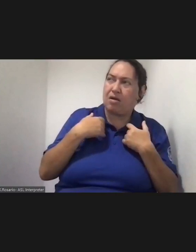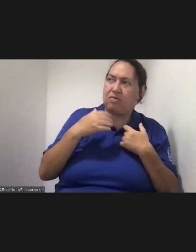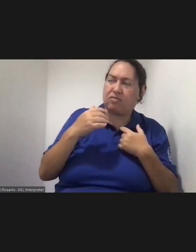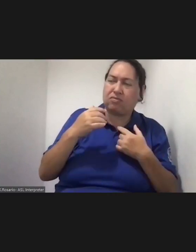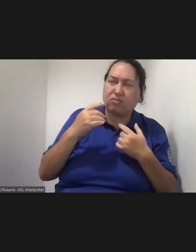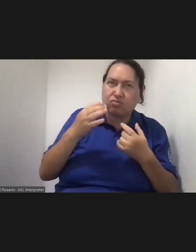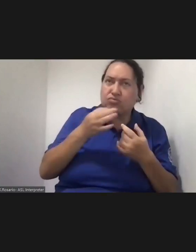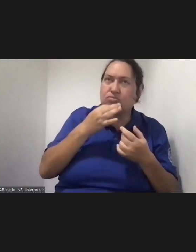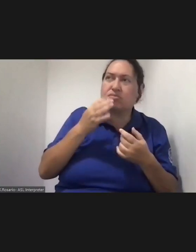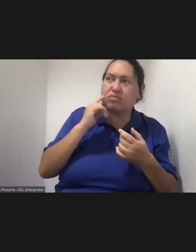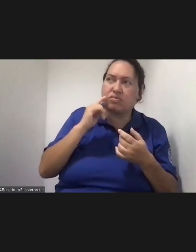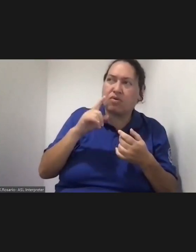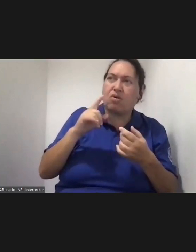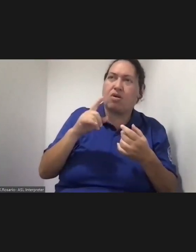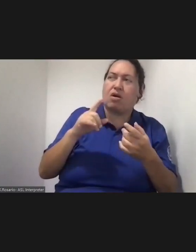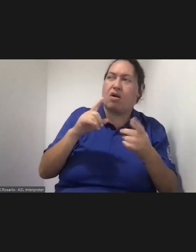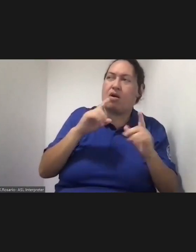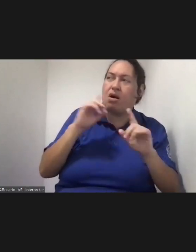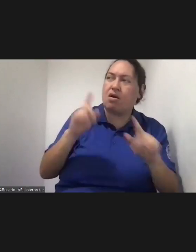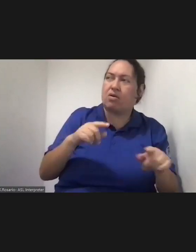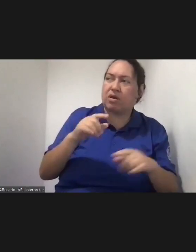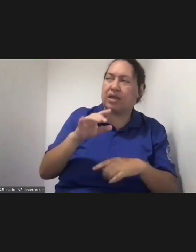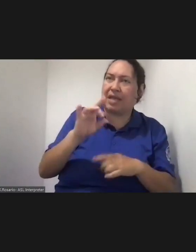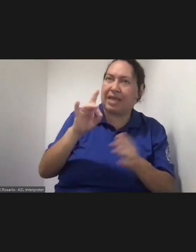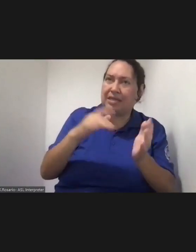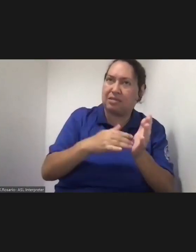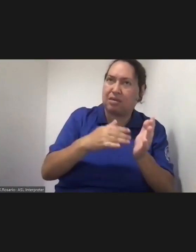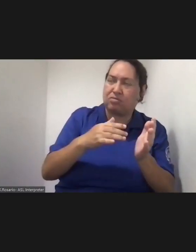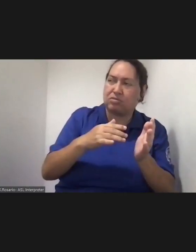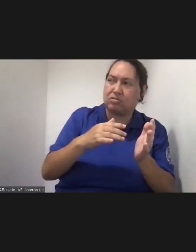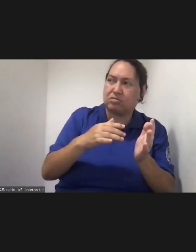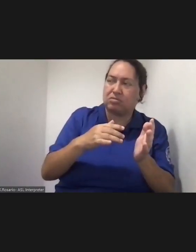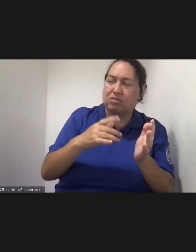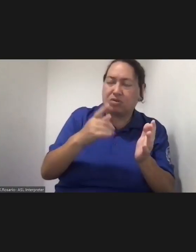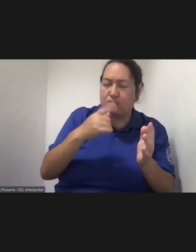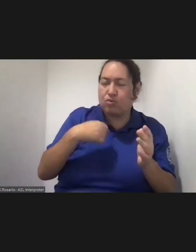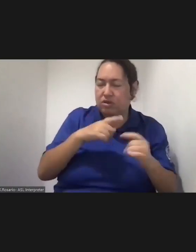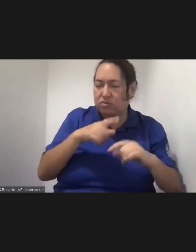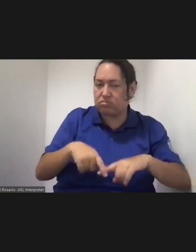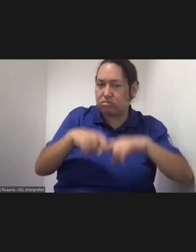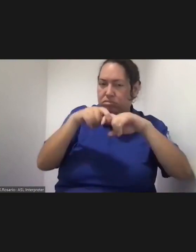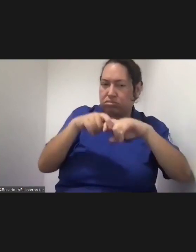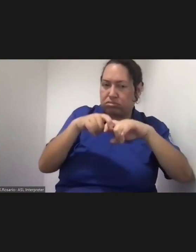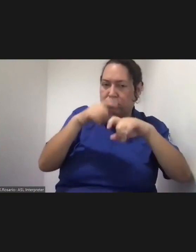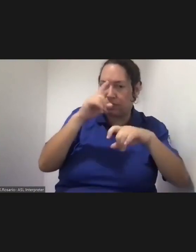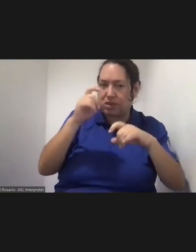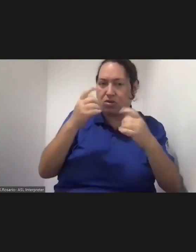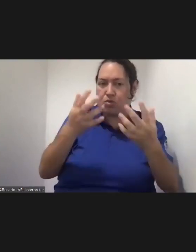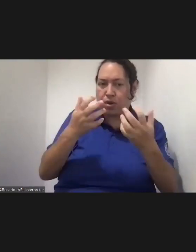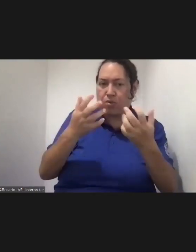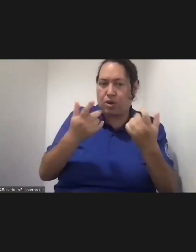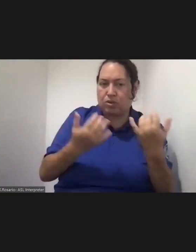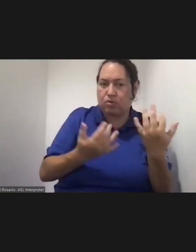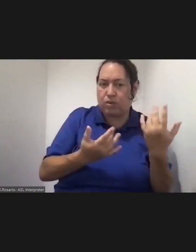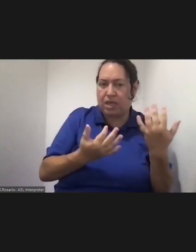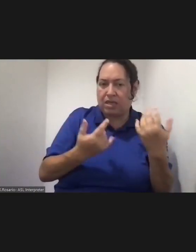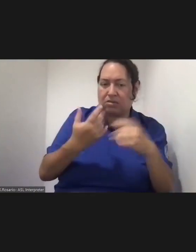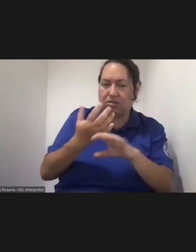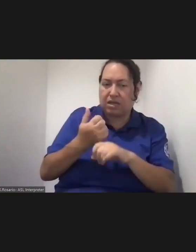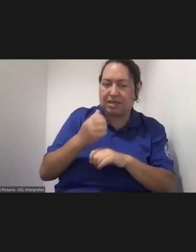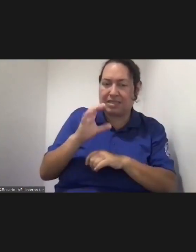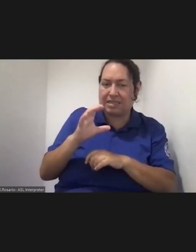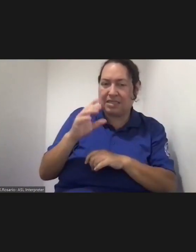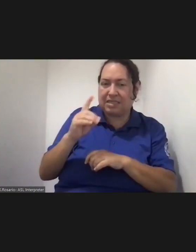at 8,400, but we are pausing at this time because we are wanting to first receive the CDC guidance. There's